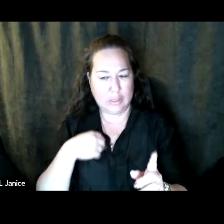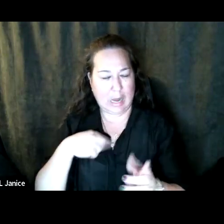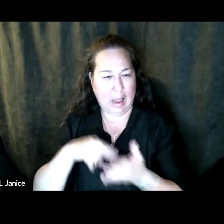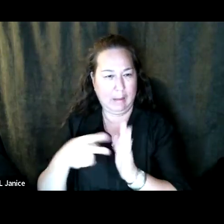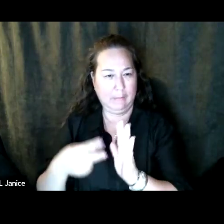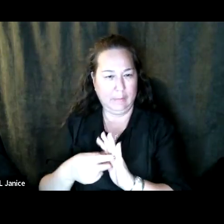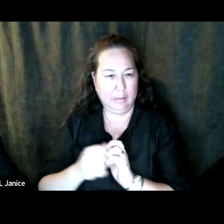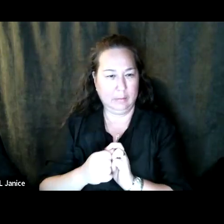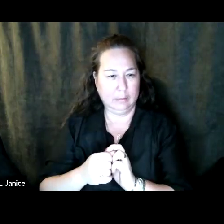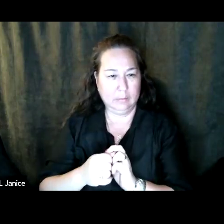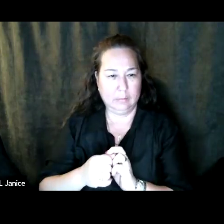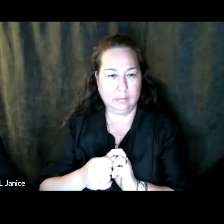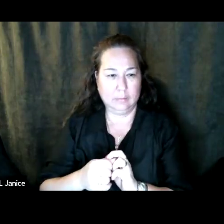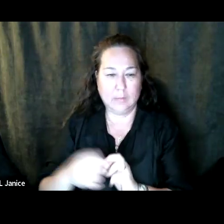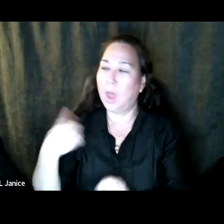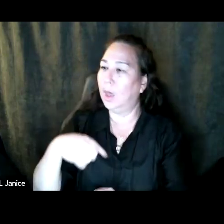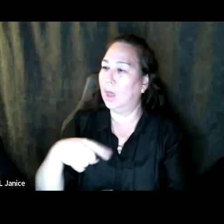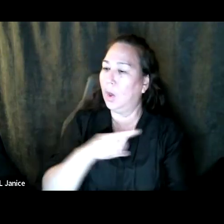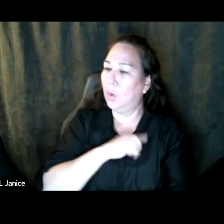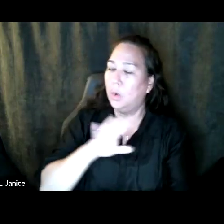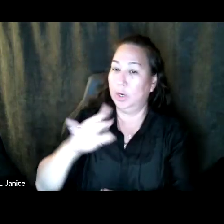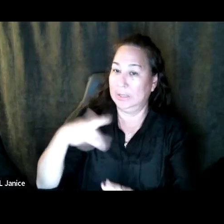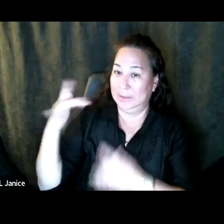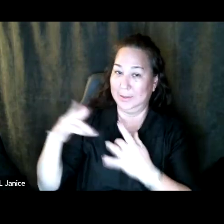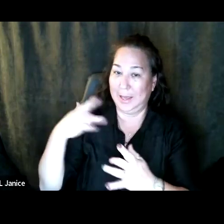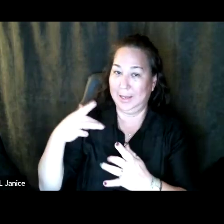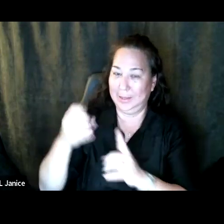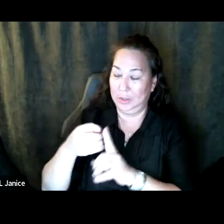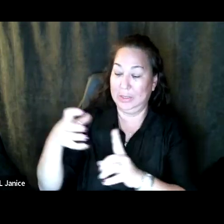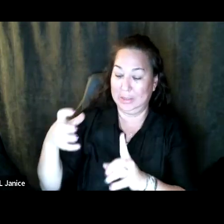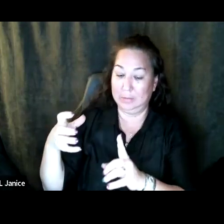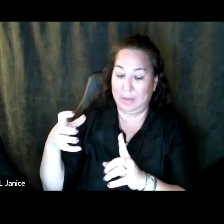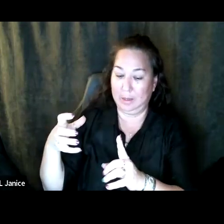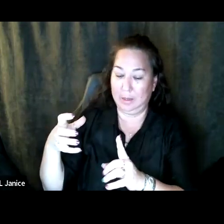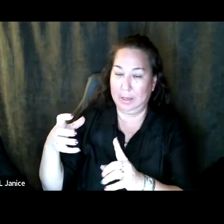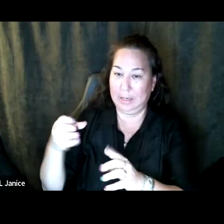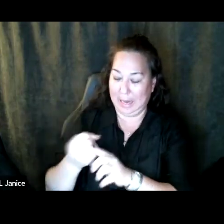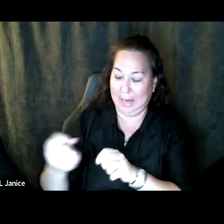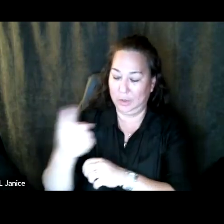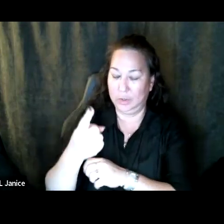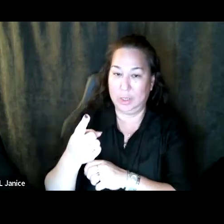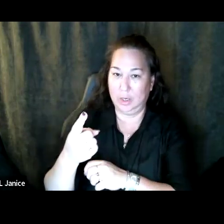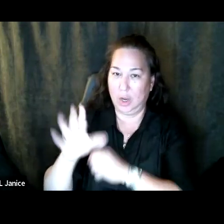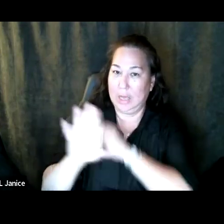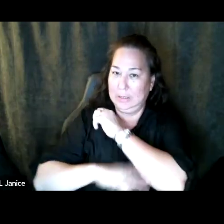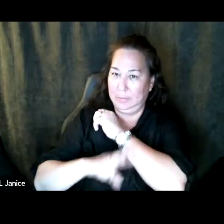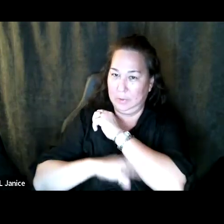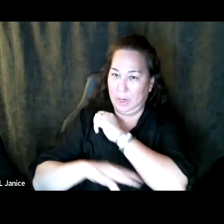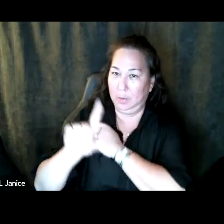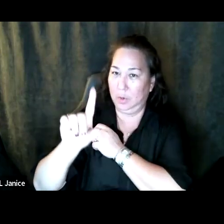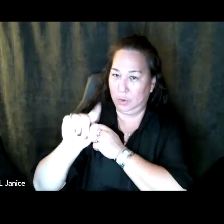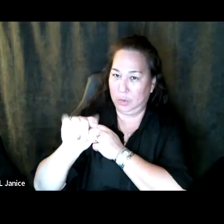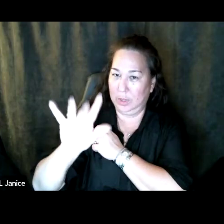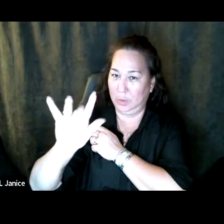Yeah, so we're excited to be able to expand next year, being September 2025. And we're going to be at